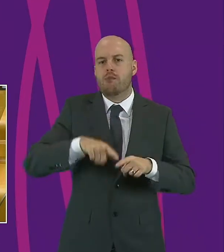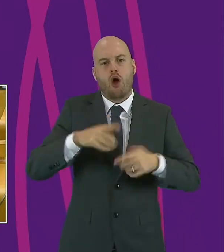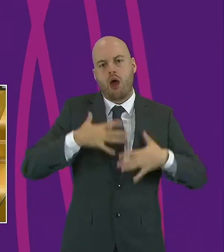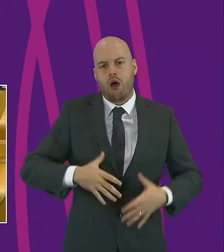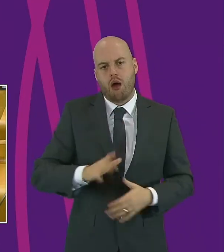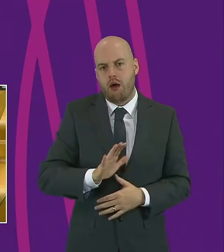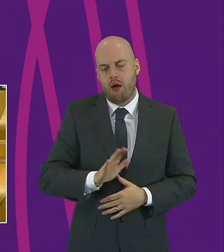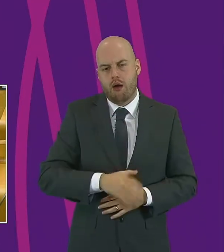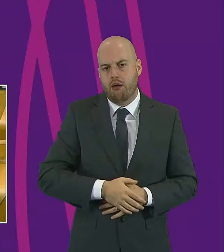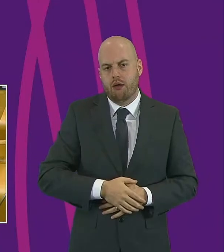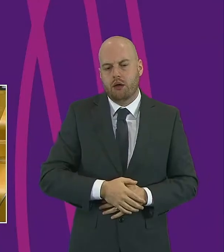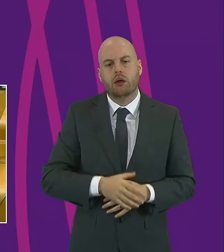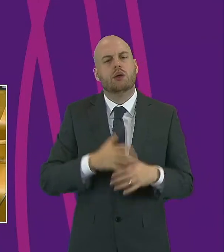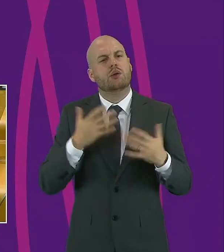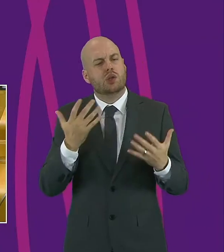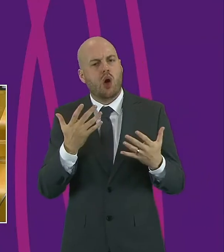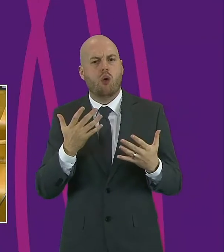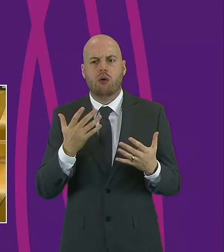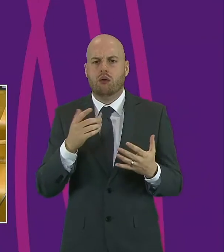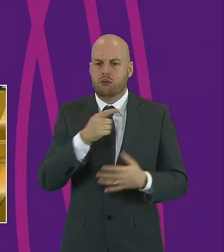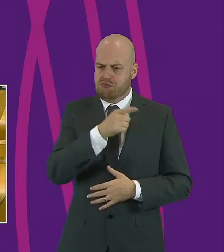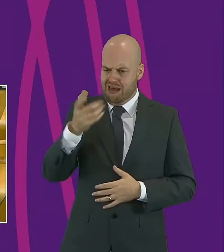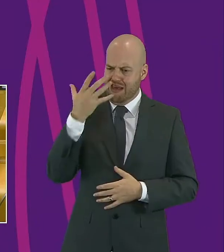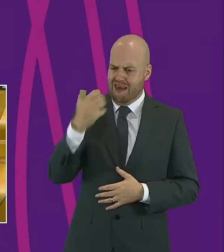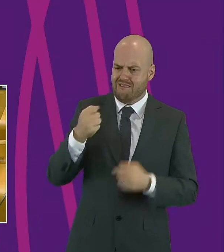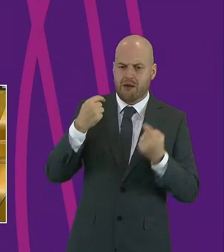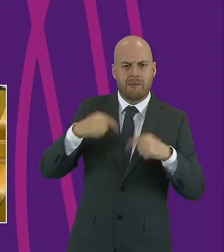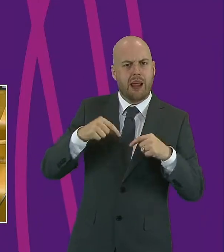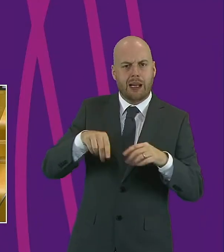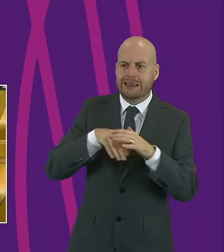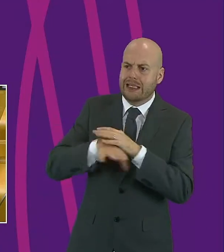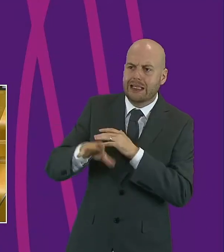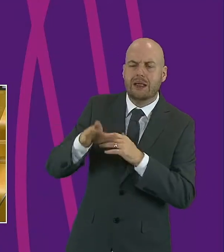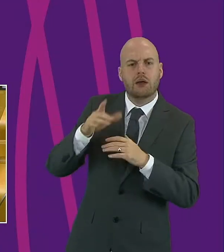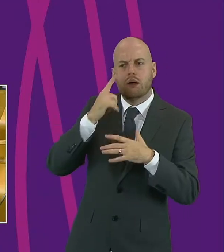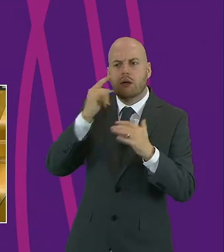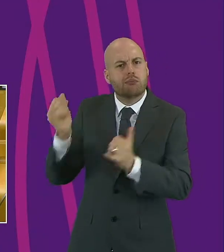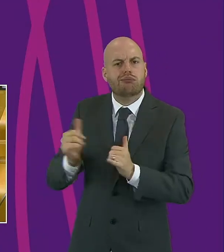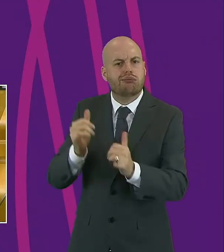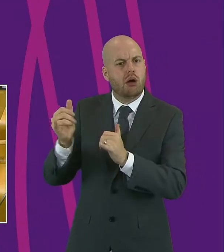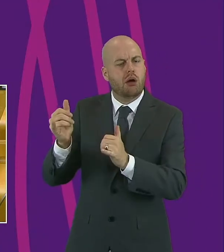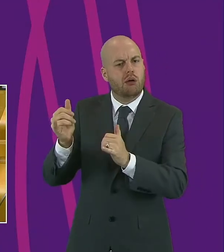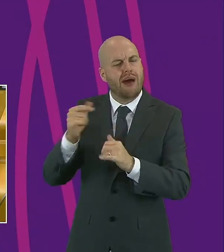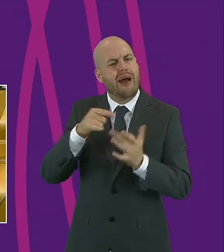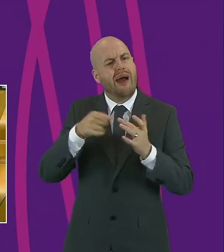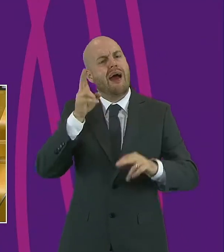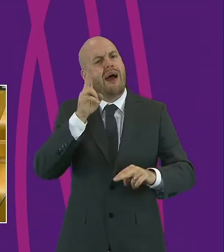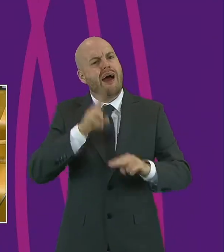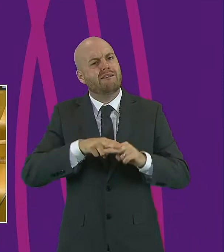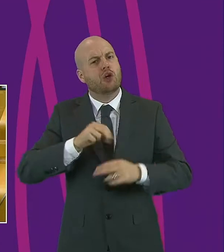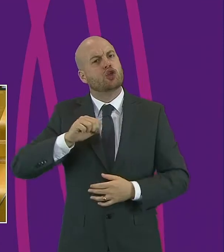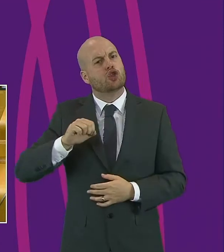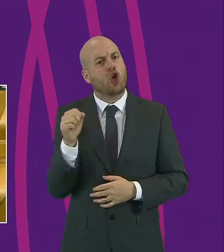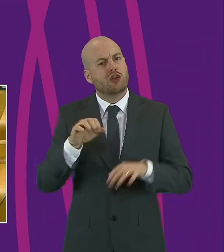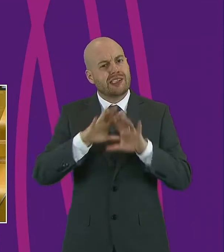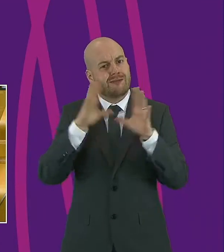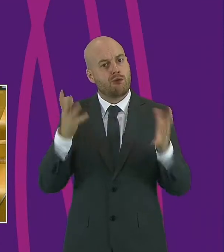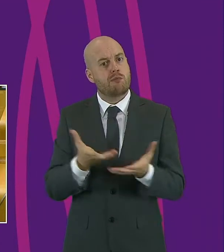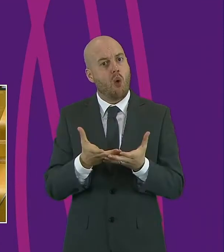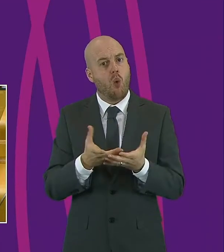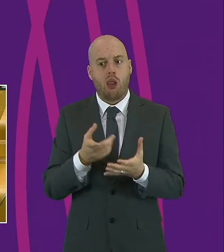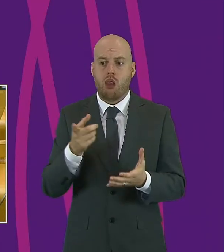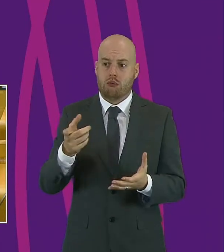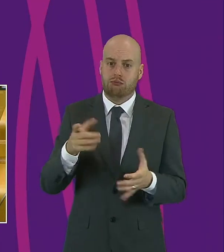Scotland testing facilities in close proximity and not always busy. If Scottish football is willing to pay in full